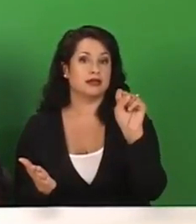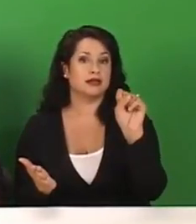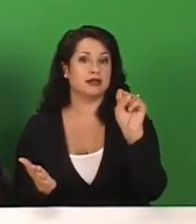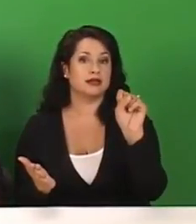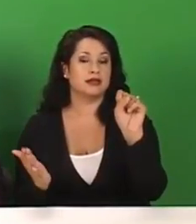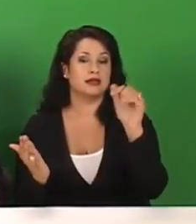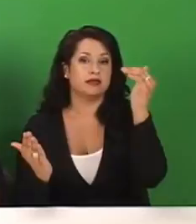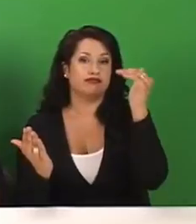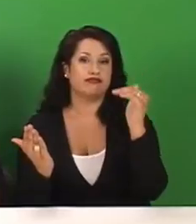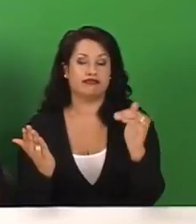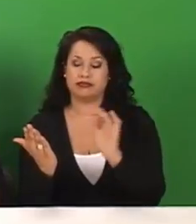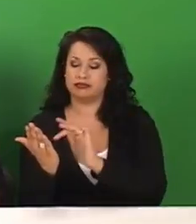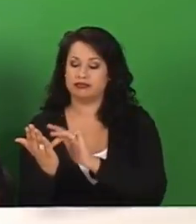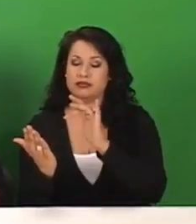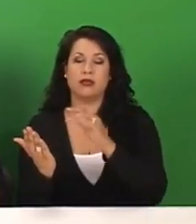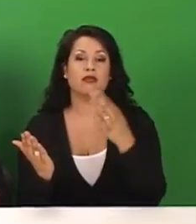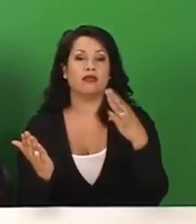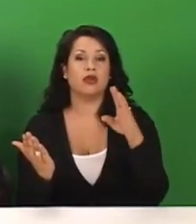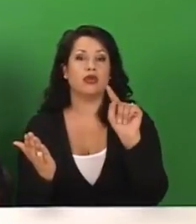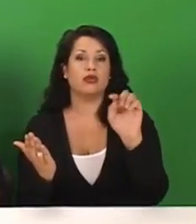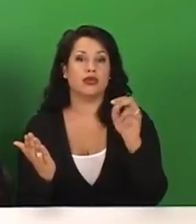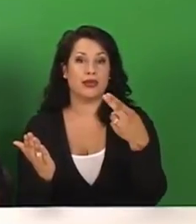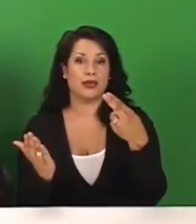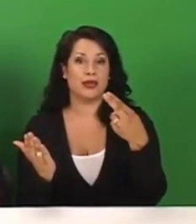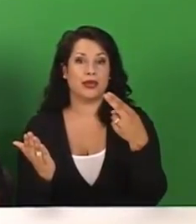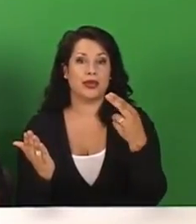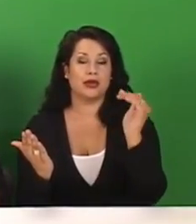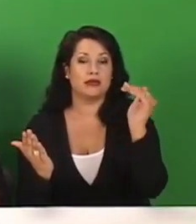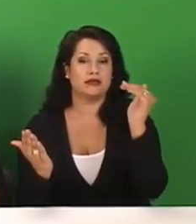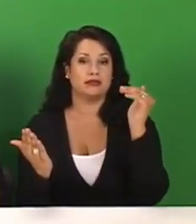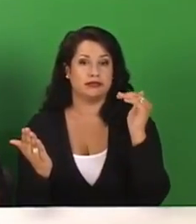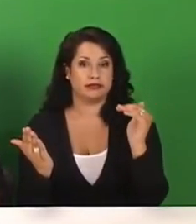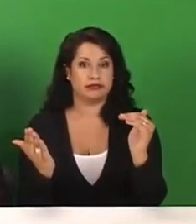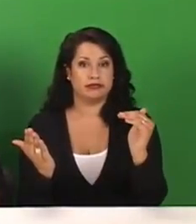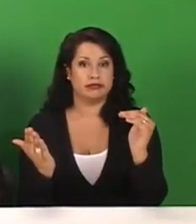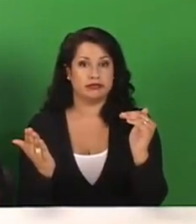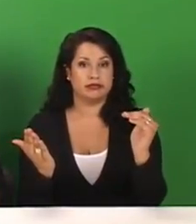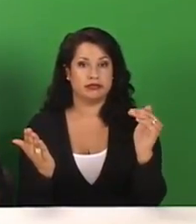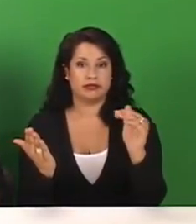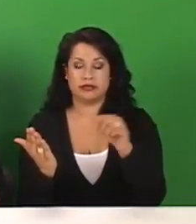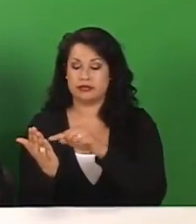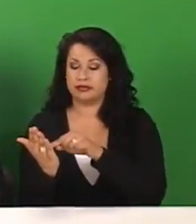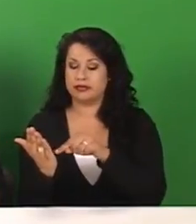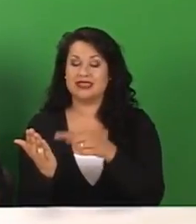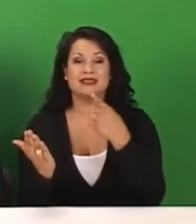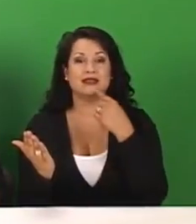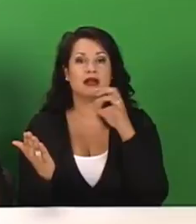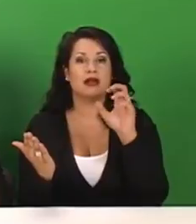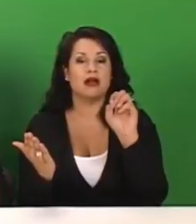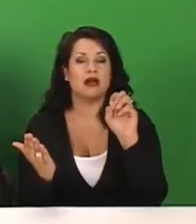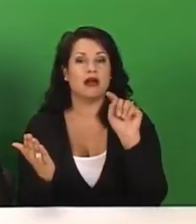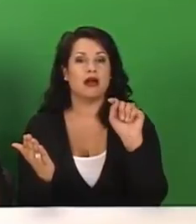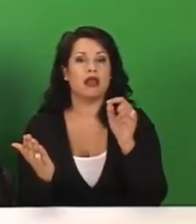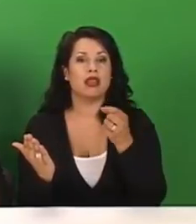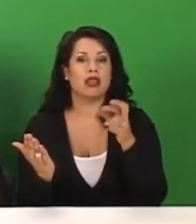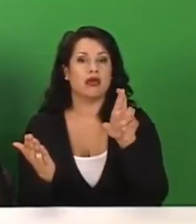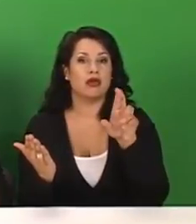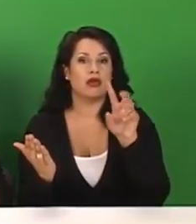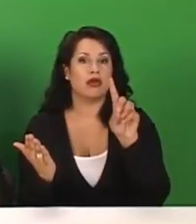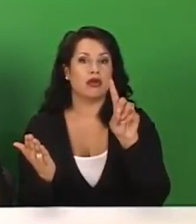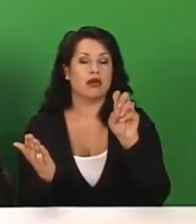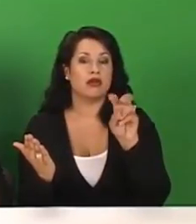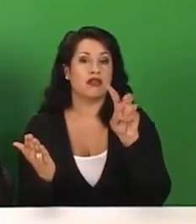Then, tap Bluetooth. Then, under Other Devices, locate